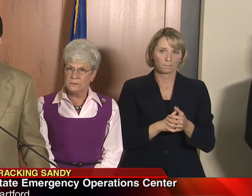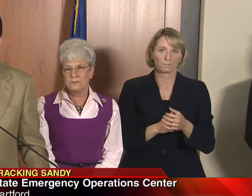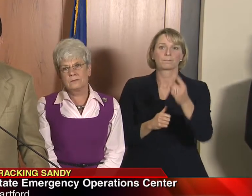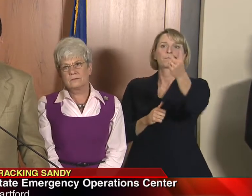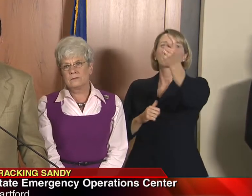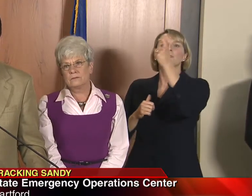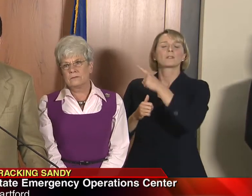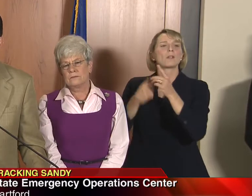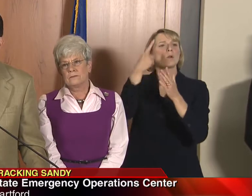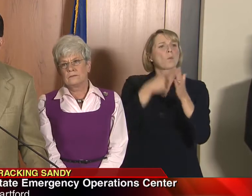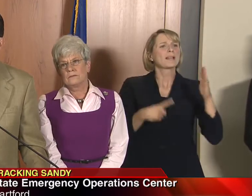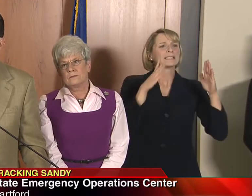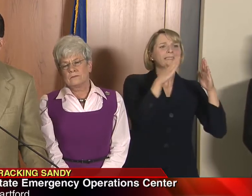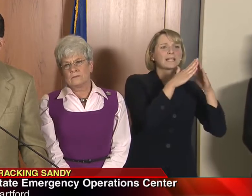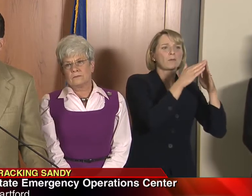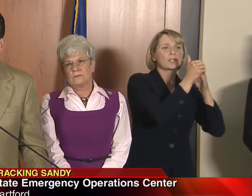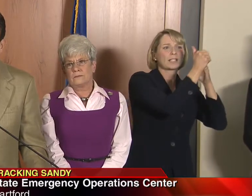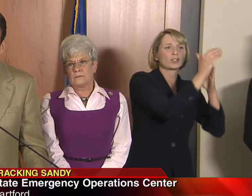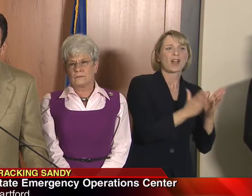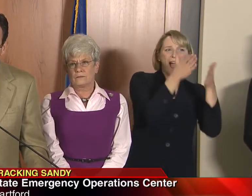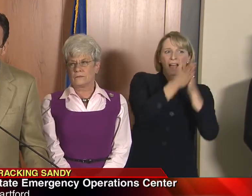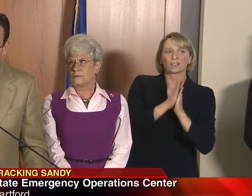Governor, what do municipal leaders say they need from you?